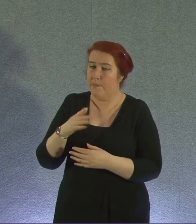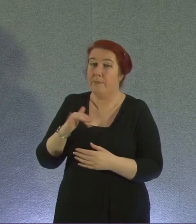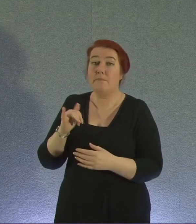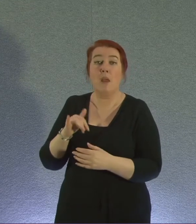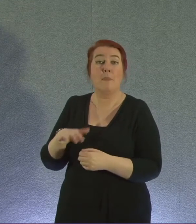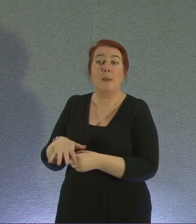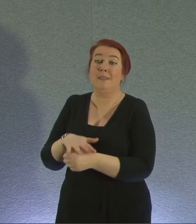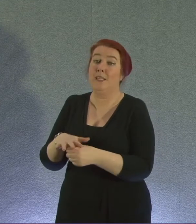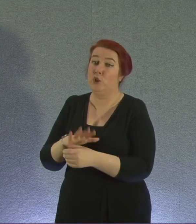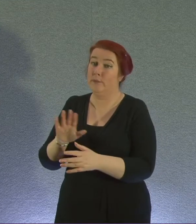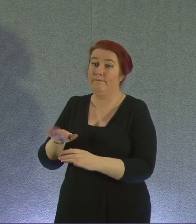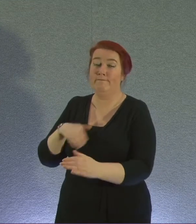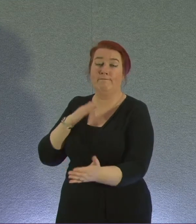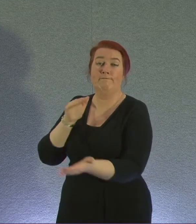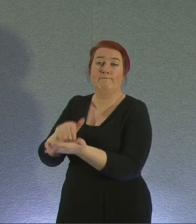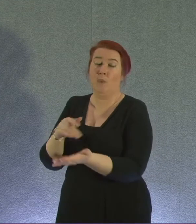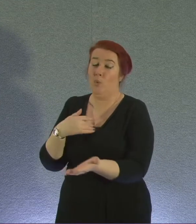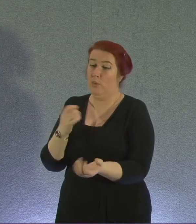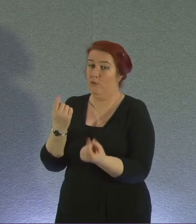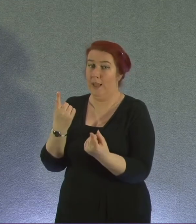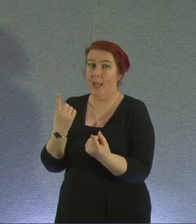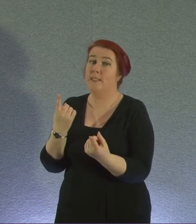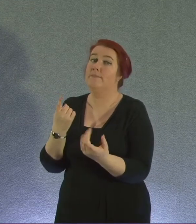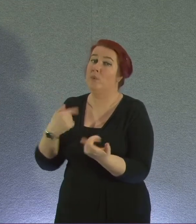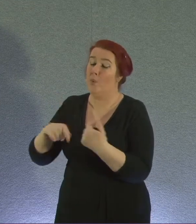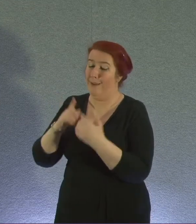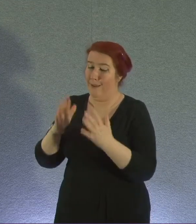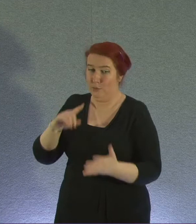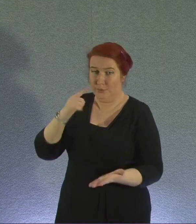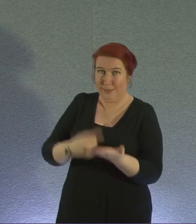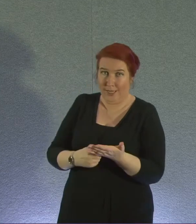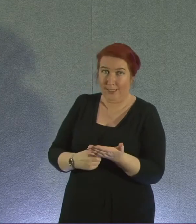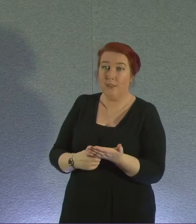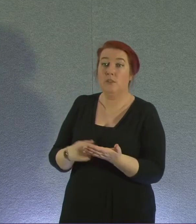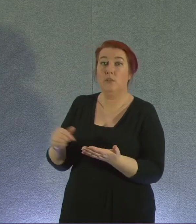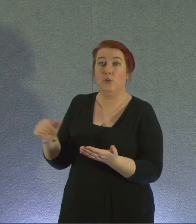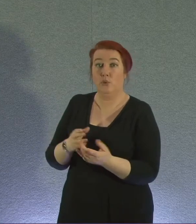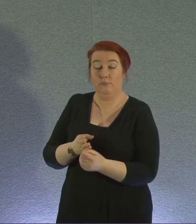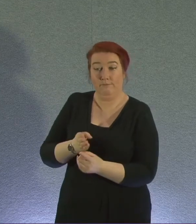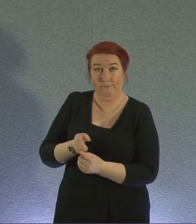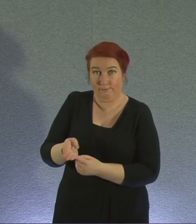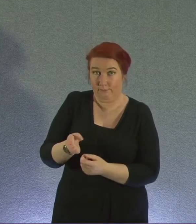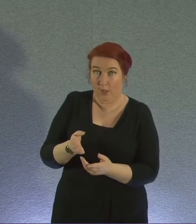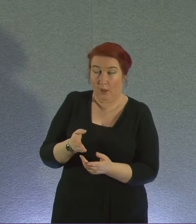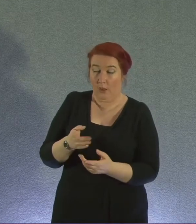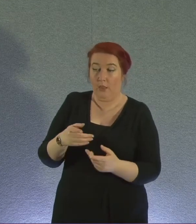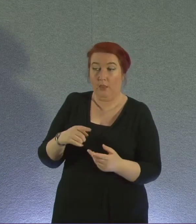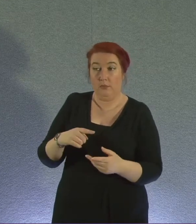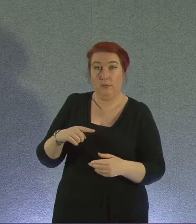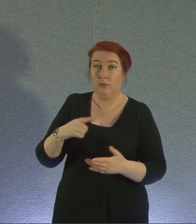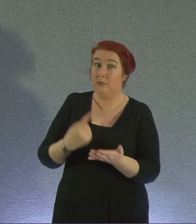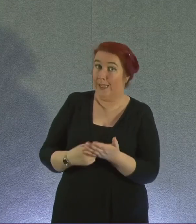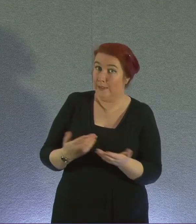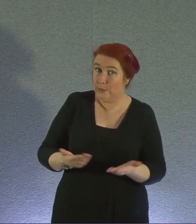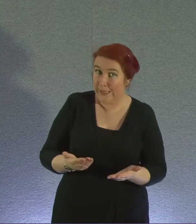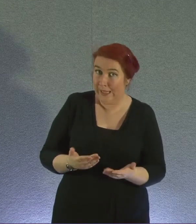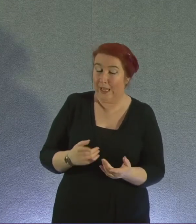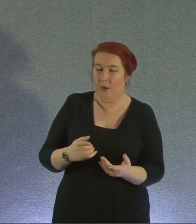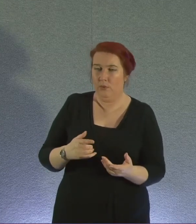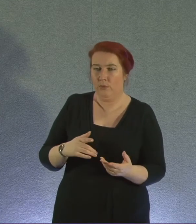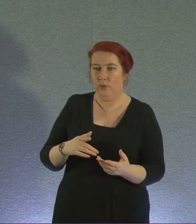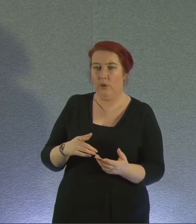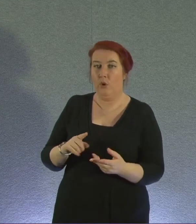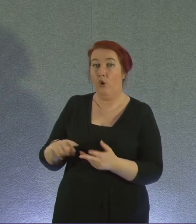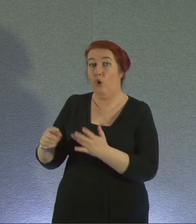absolutely fundamentally we may have to make a choice between either going down the route that was suggested today, and if not, we may have to go down the route